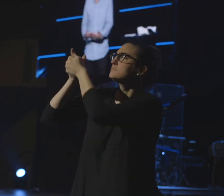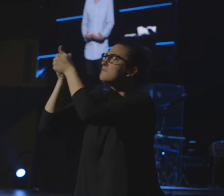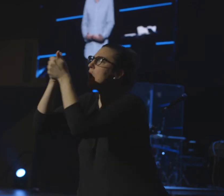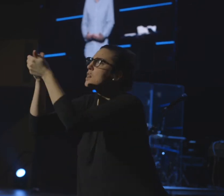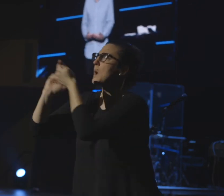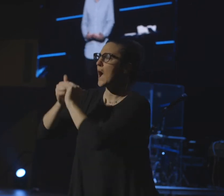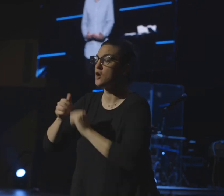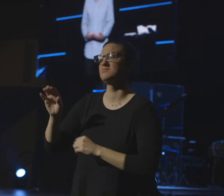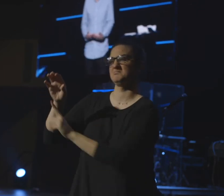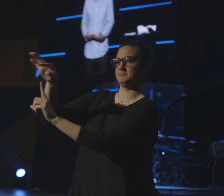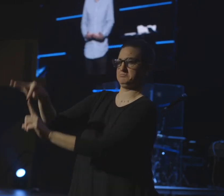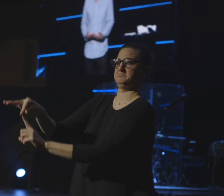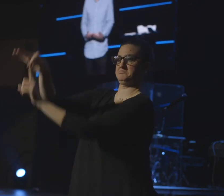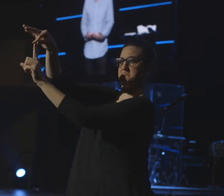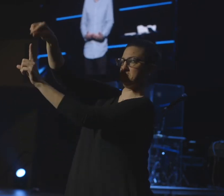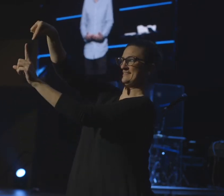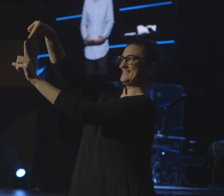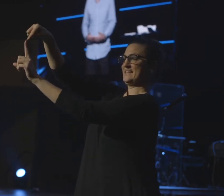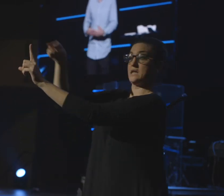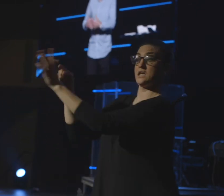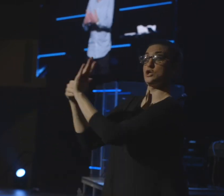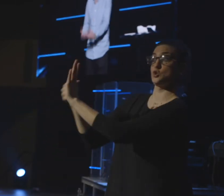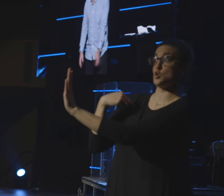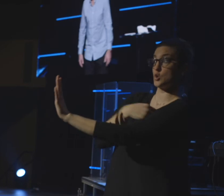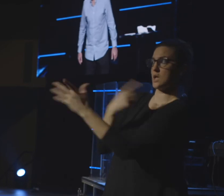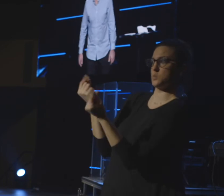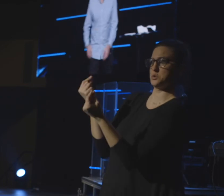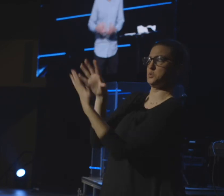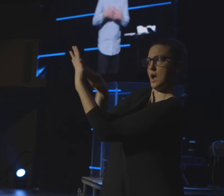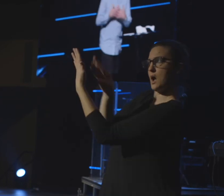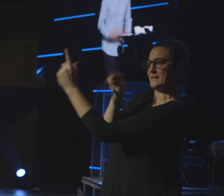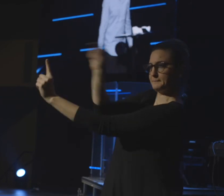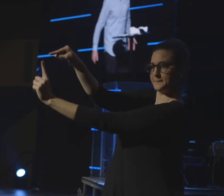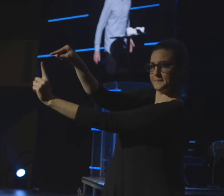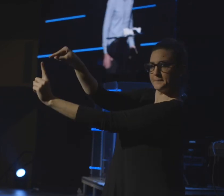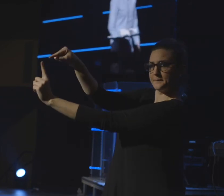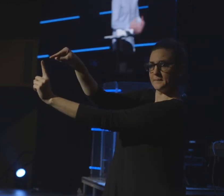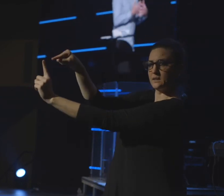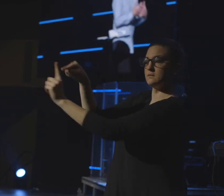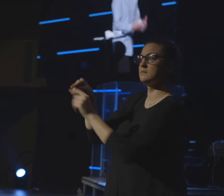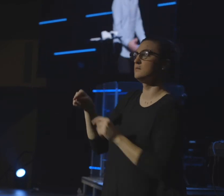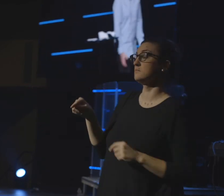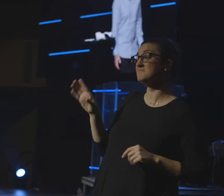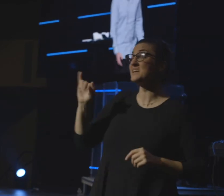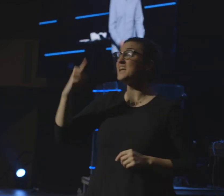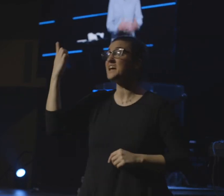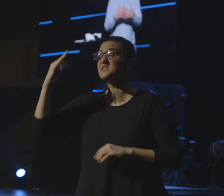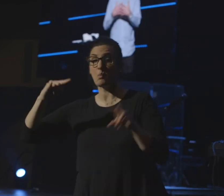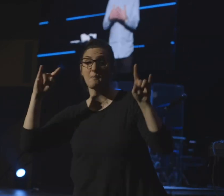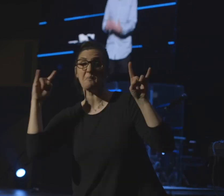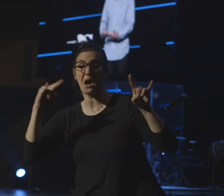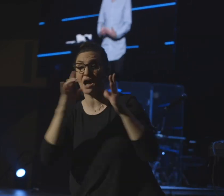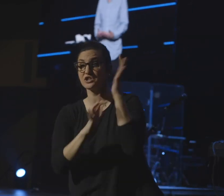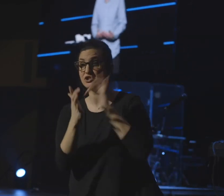as well as our Savior. And he demonstrates he's cool under fire. He does not retaliate. He loves the unlovely.